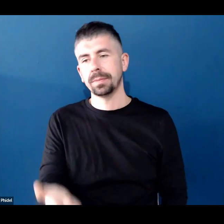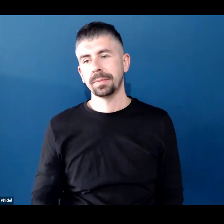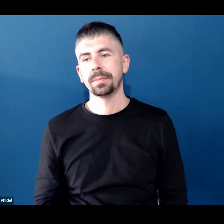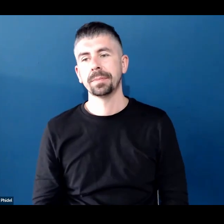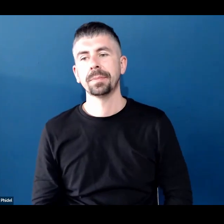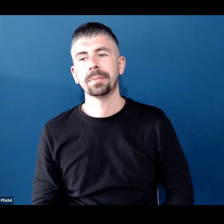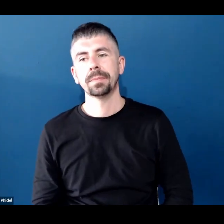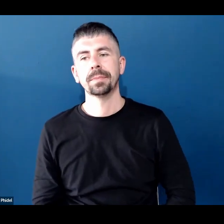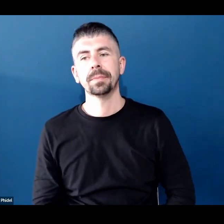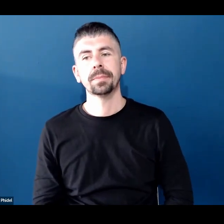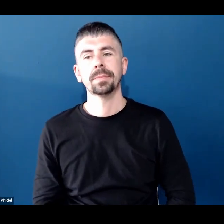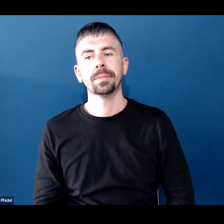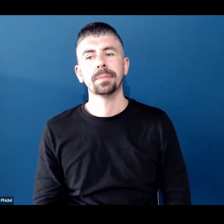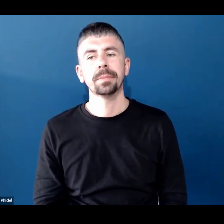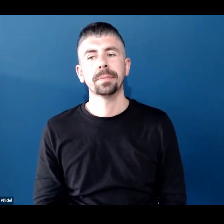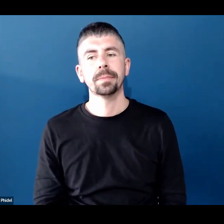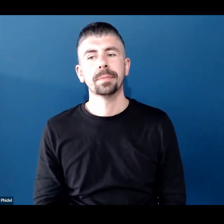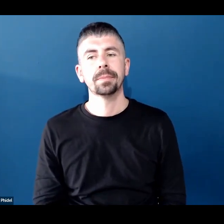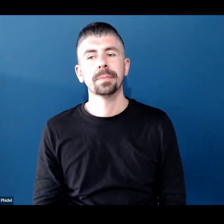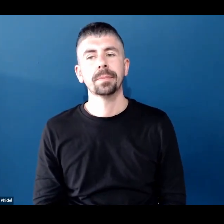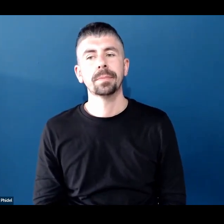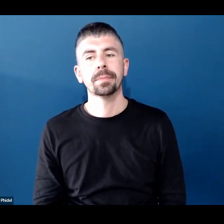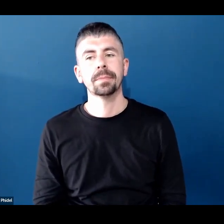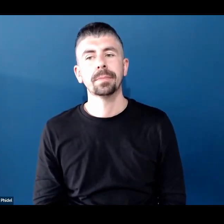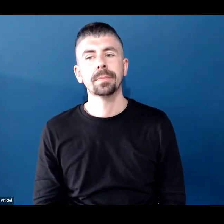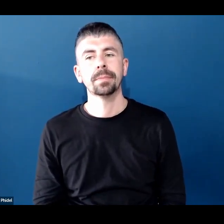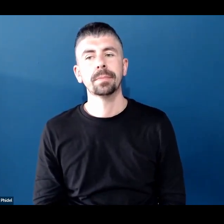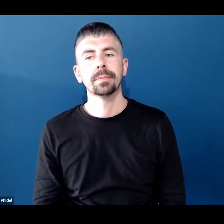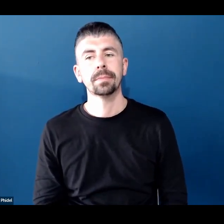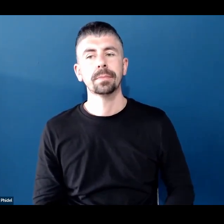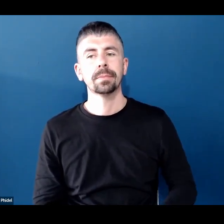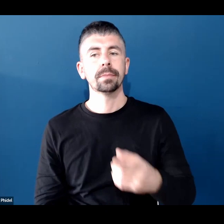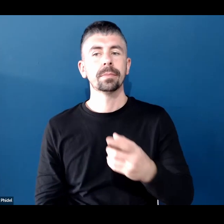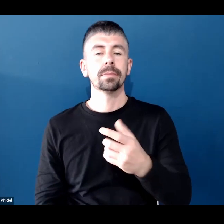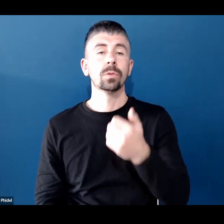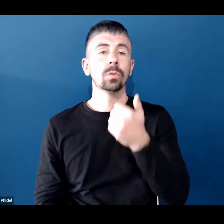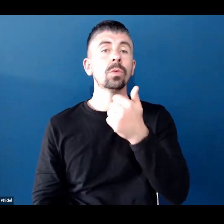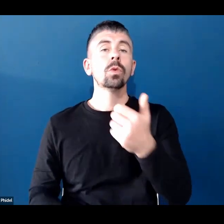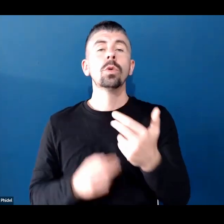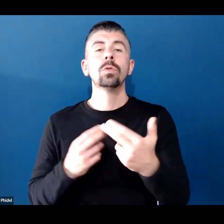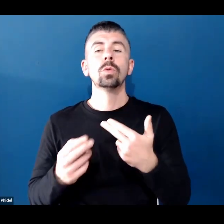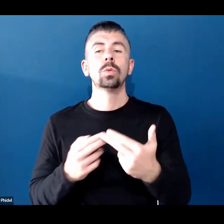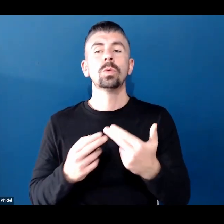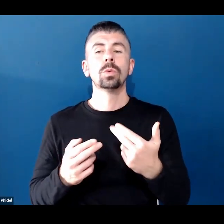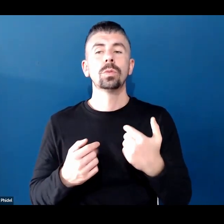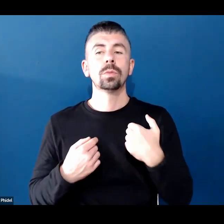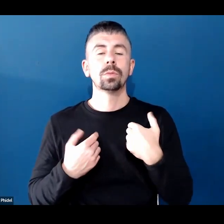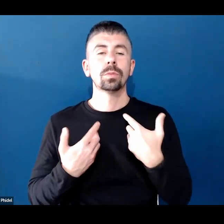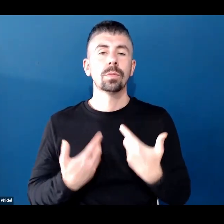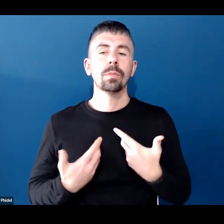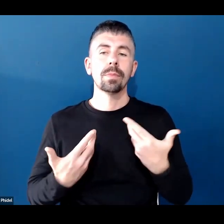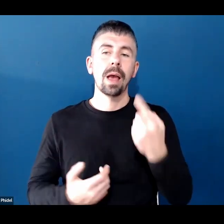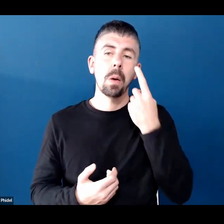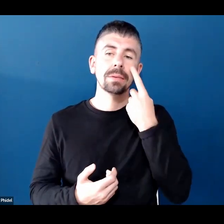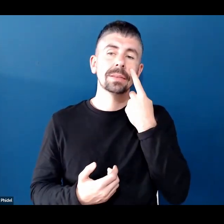growth advocates? Yeah, and before saying that, the good news is that I see less and less of